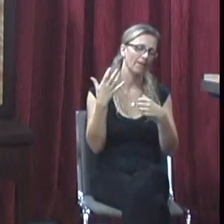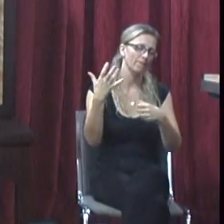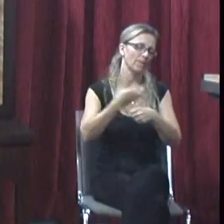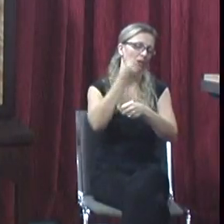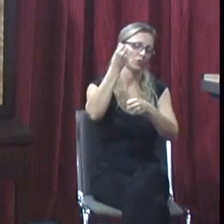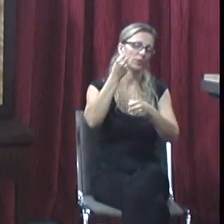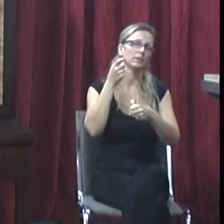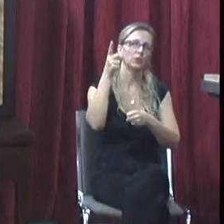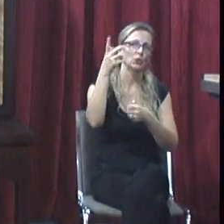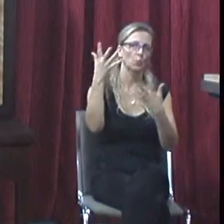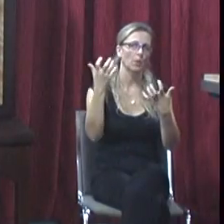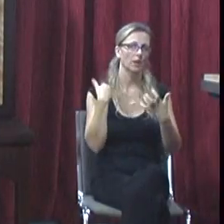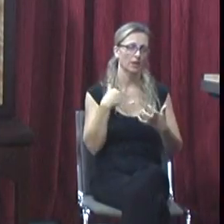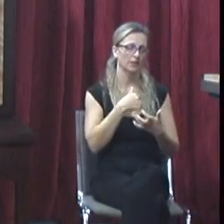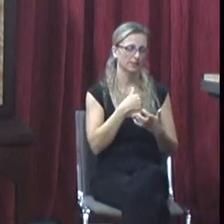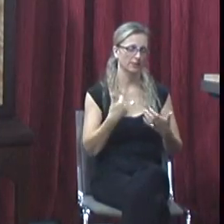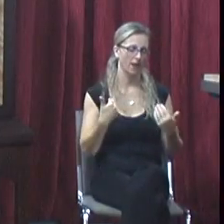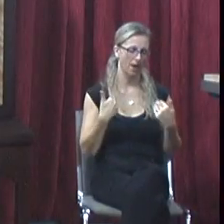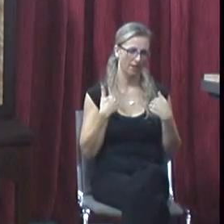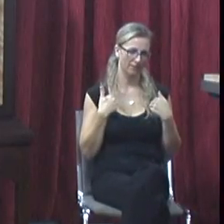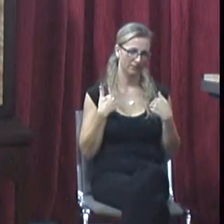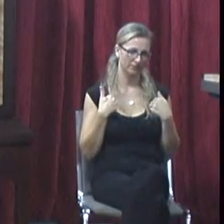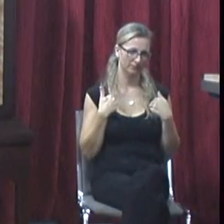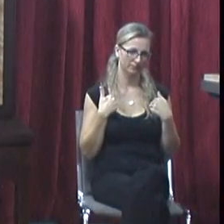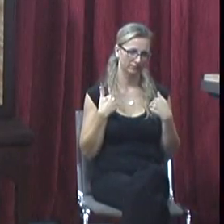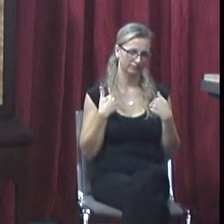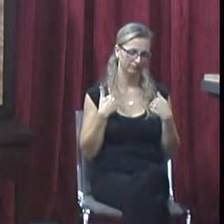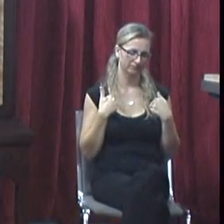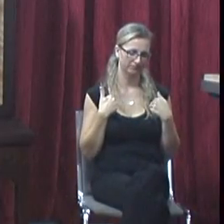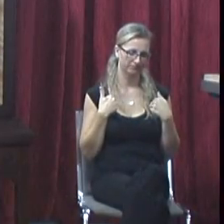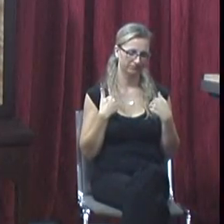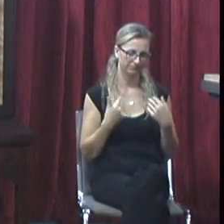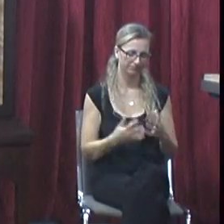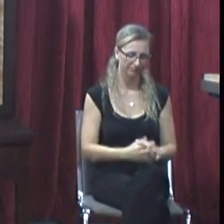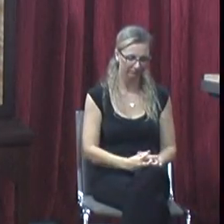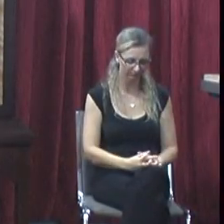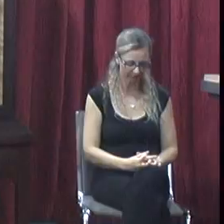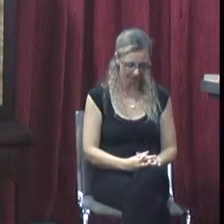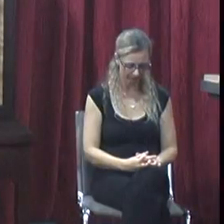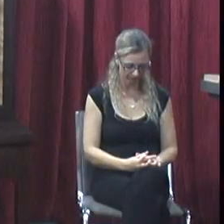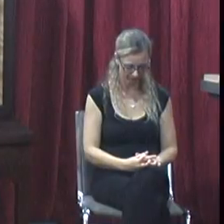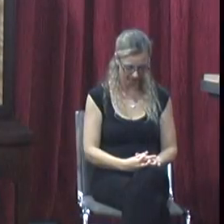have. That taking of our promised land, that victory over our enemies.